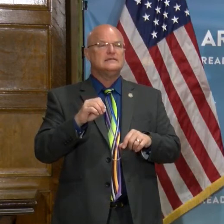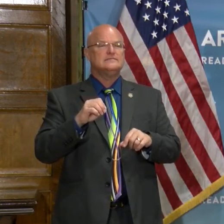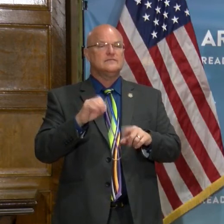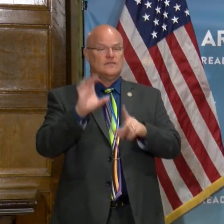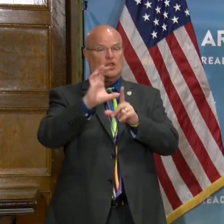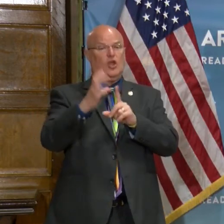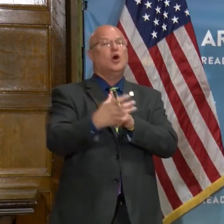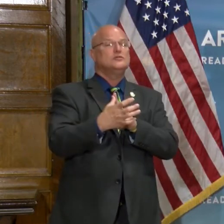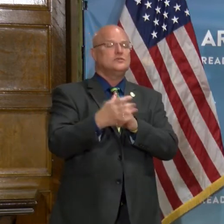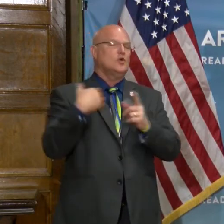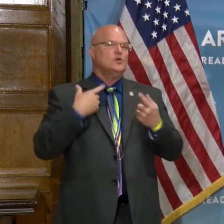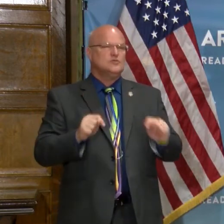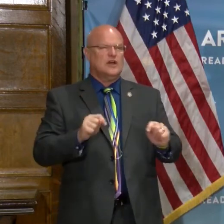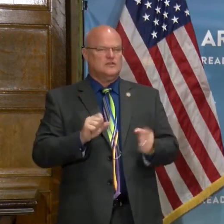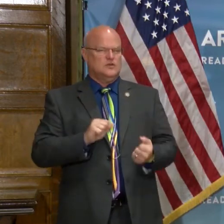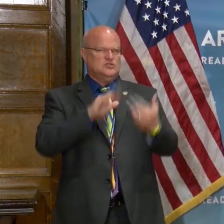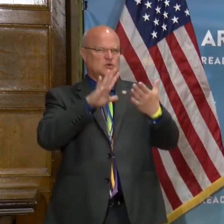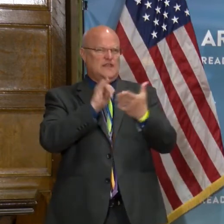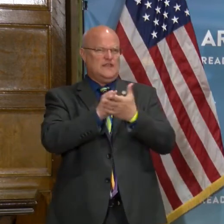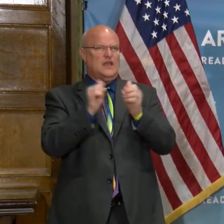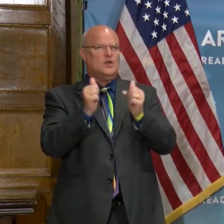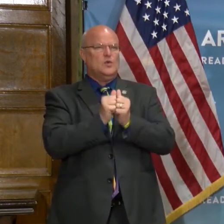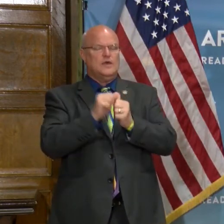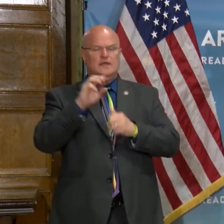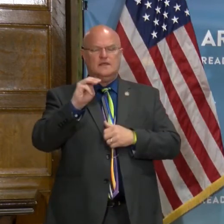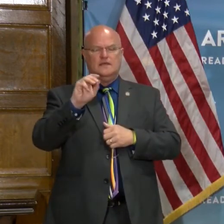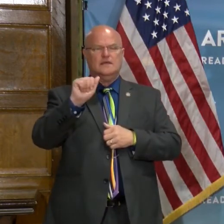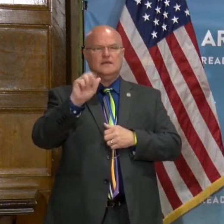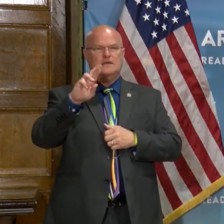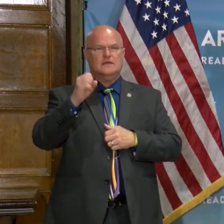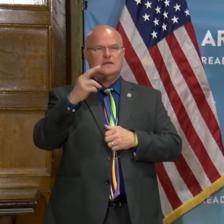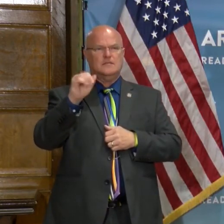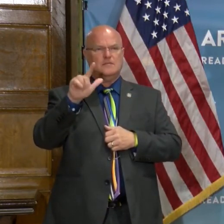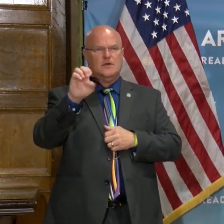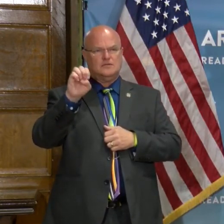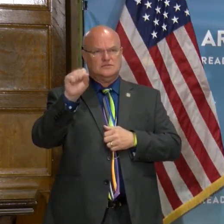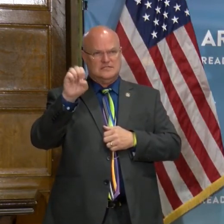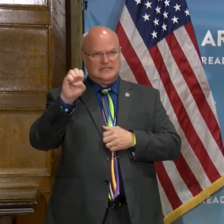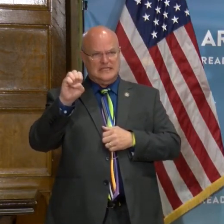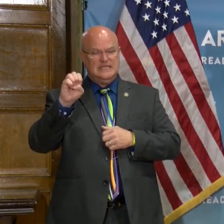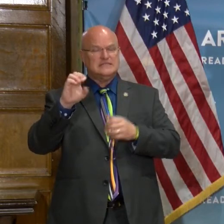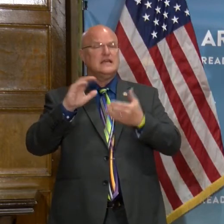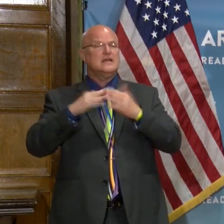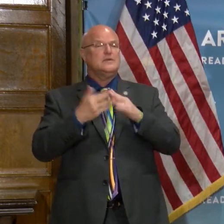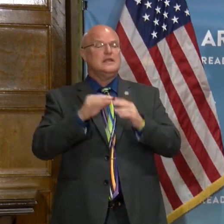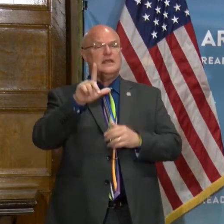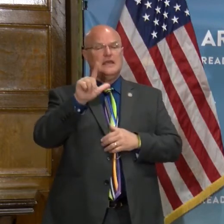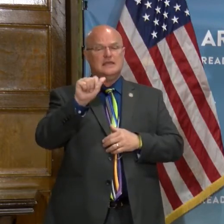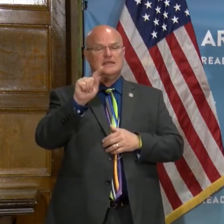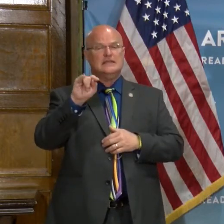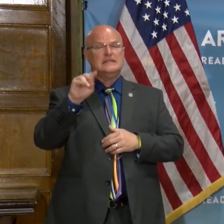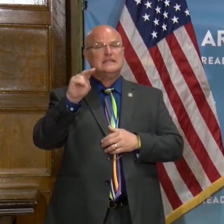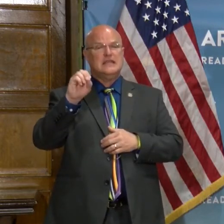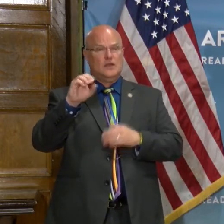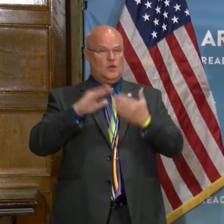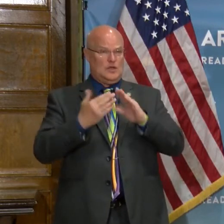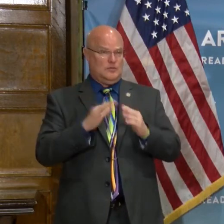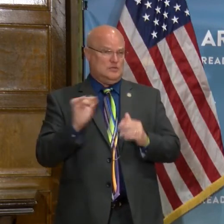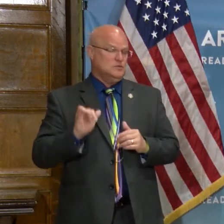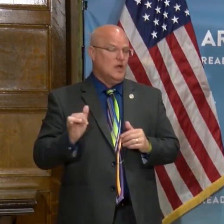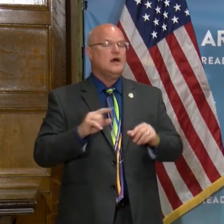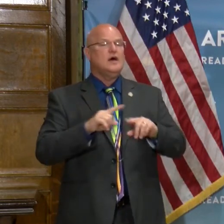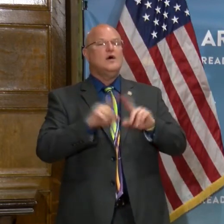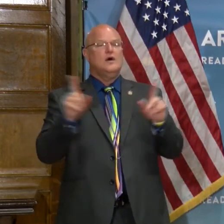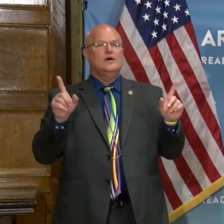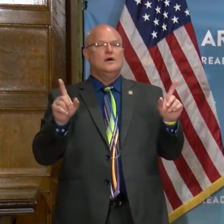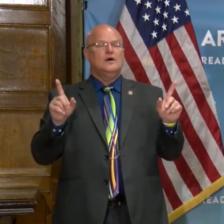and culture, and we're trying to address that, particularly with our Marshallese community and with our Latino community as well. But